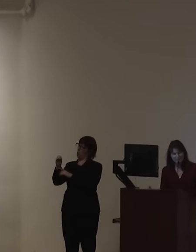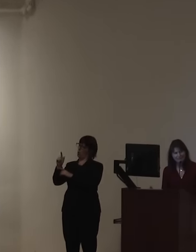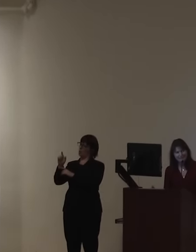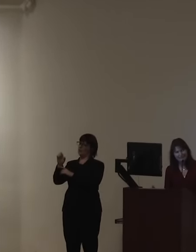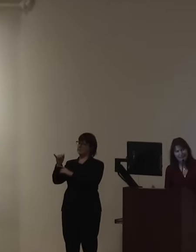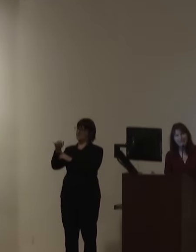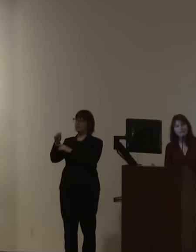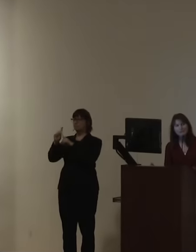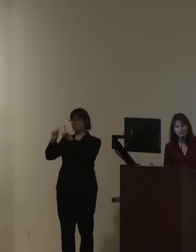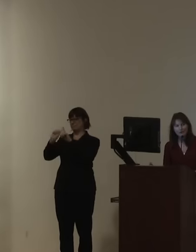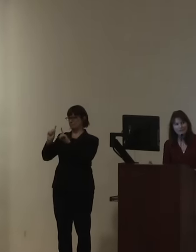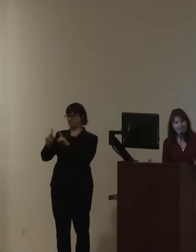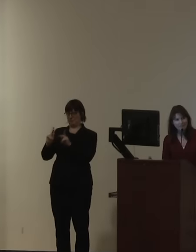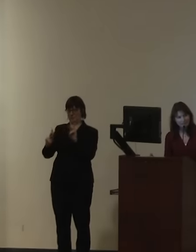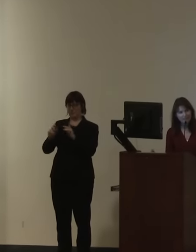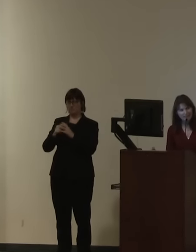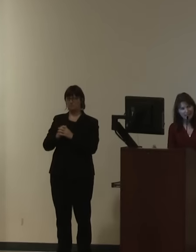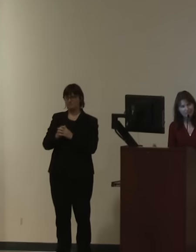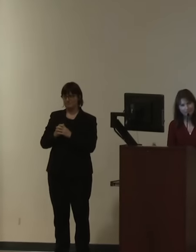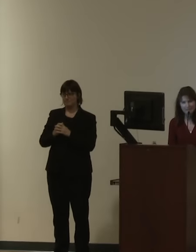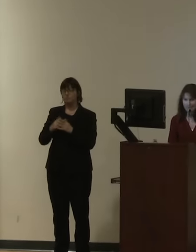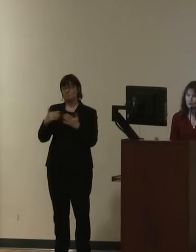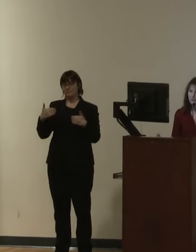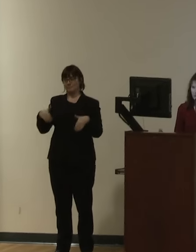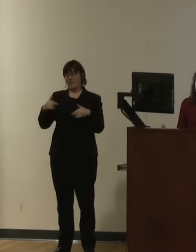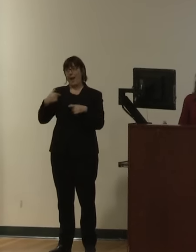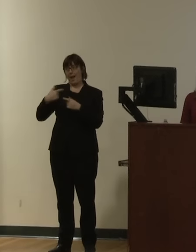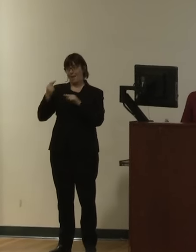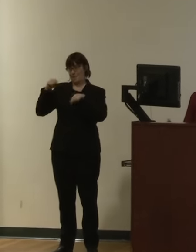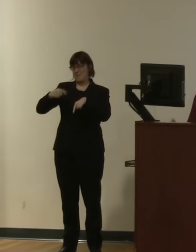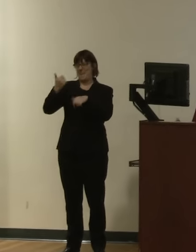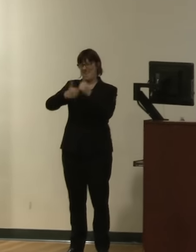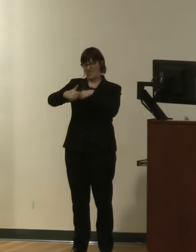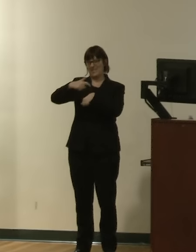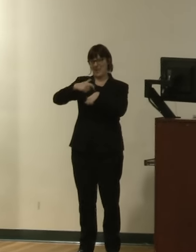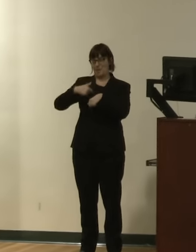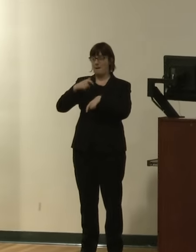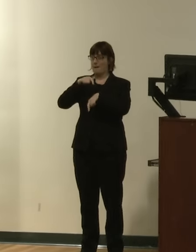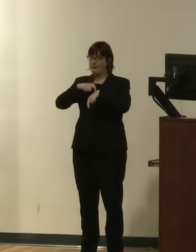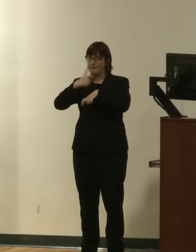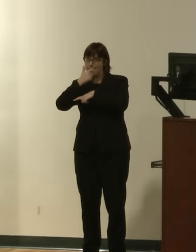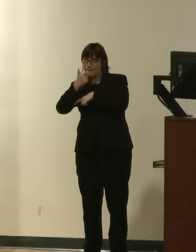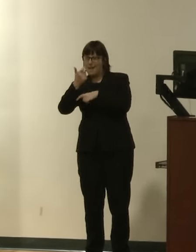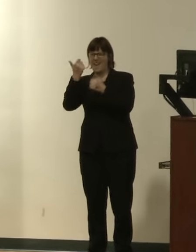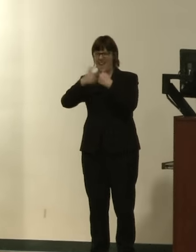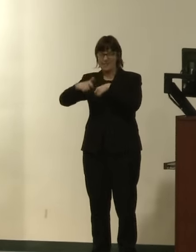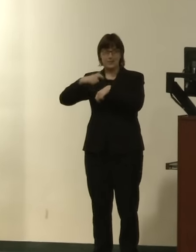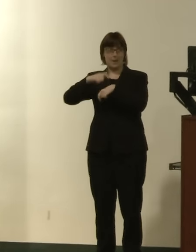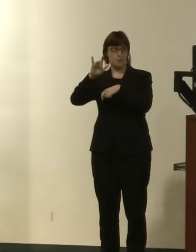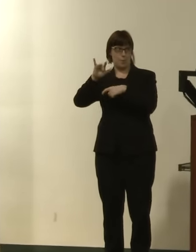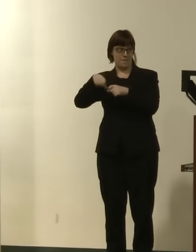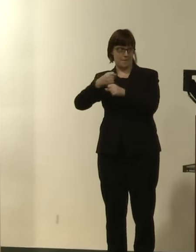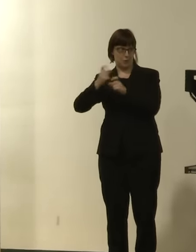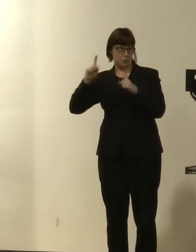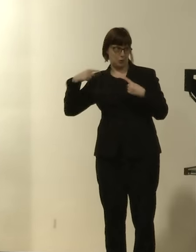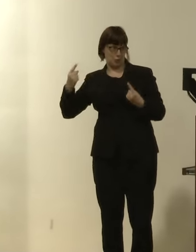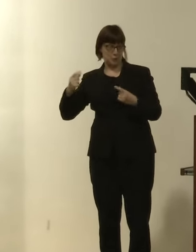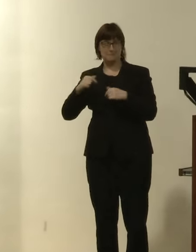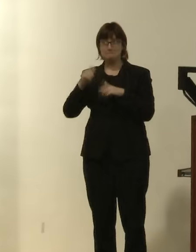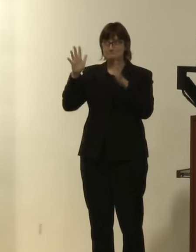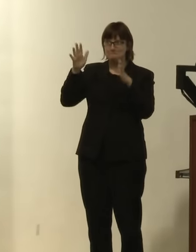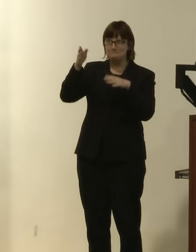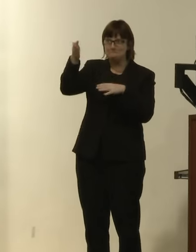I am pleased to say, bizarrely, I have been to every single Stanley P. Stone lecture for 25 years, and I have